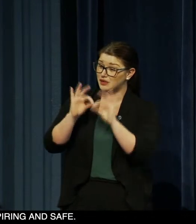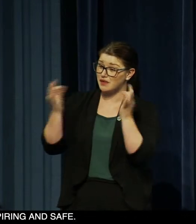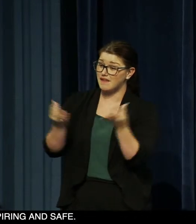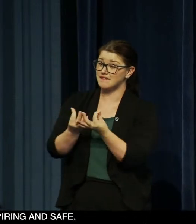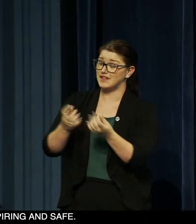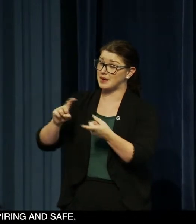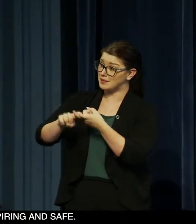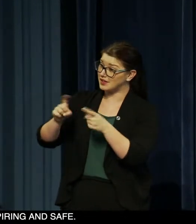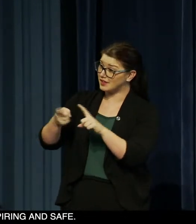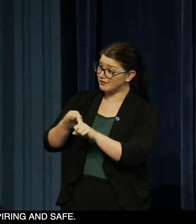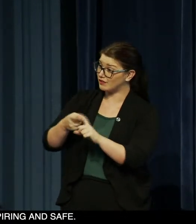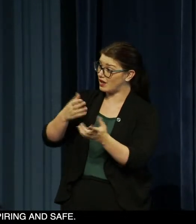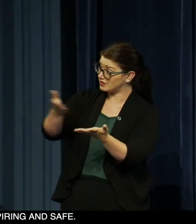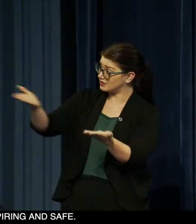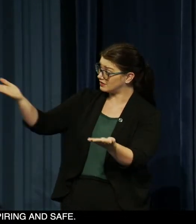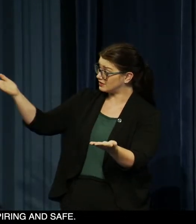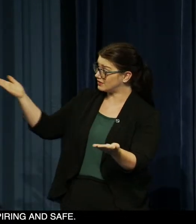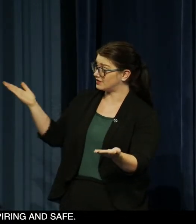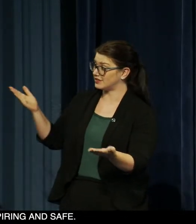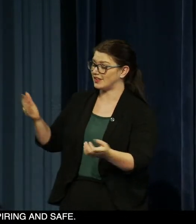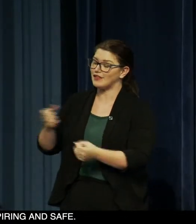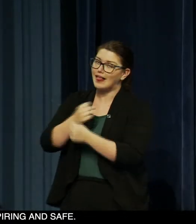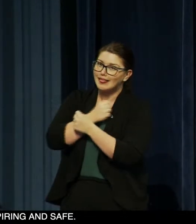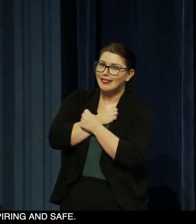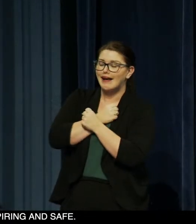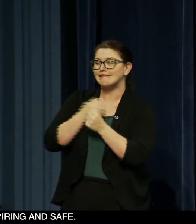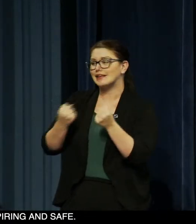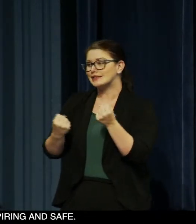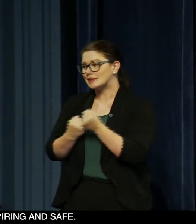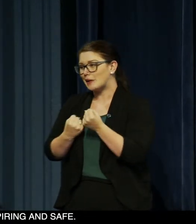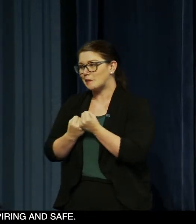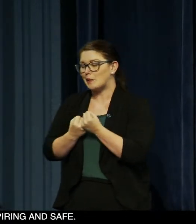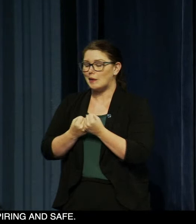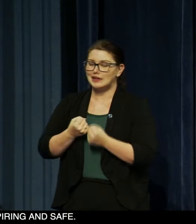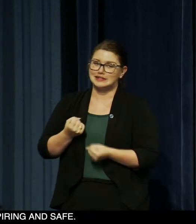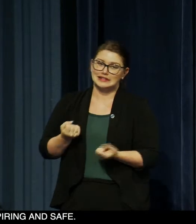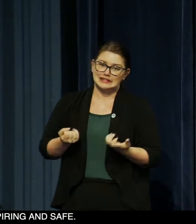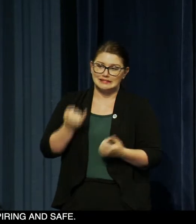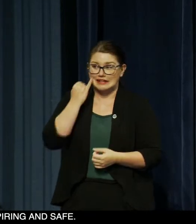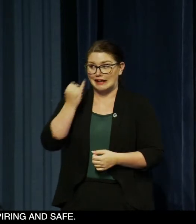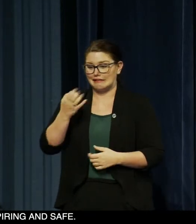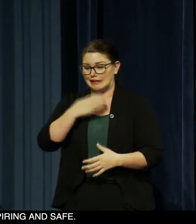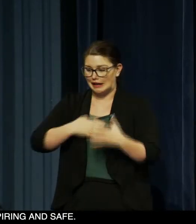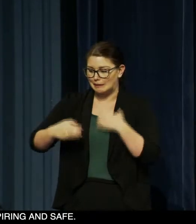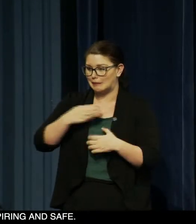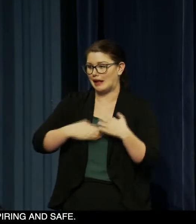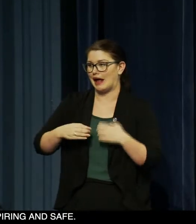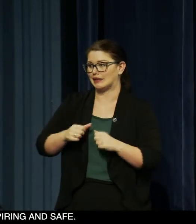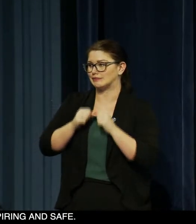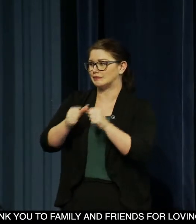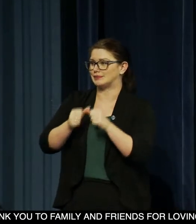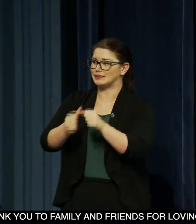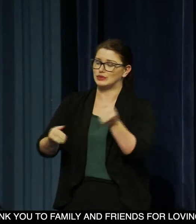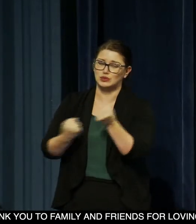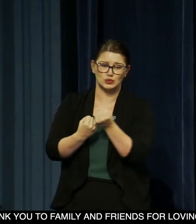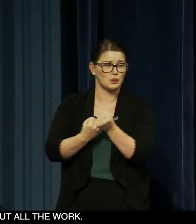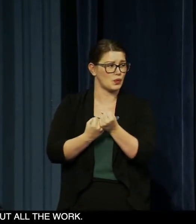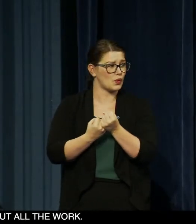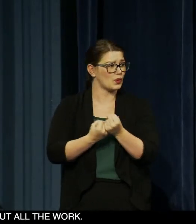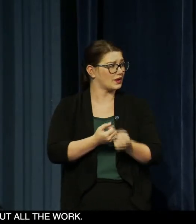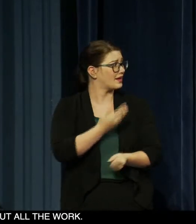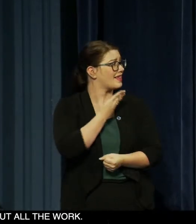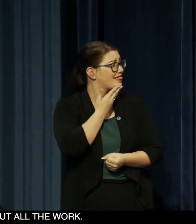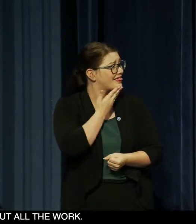loving and supporting us, even when we grumbled about all the work. And thank you to fellow graduates for